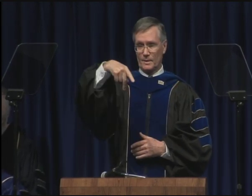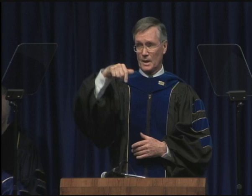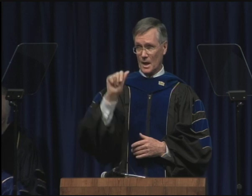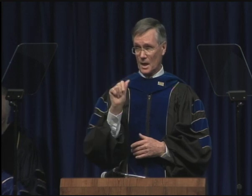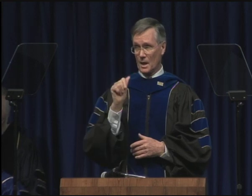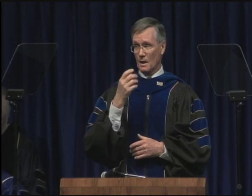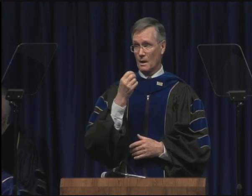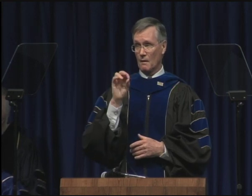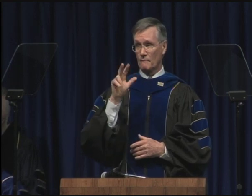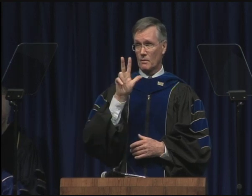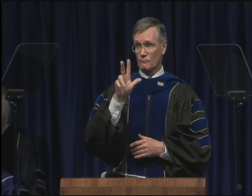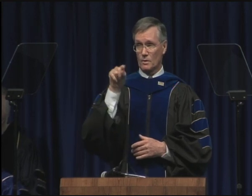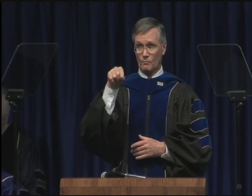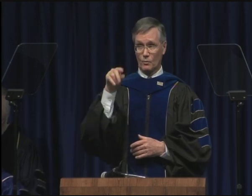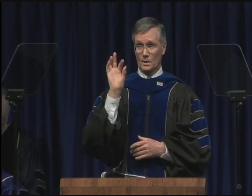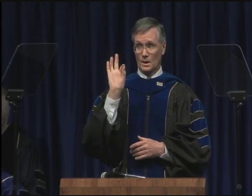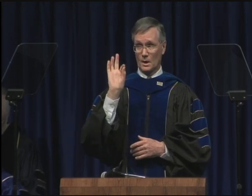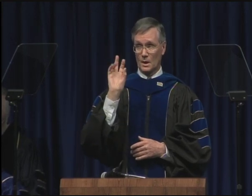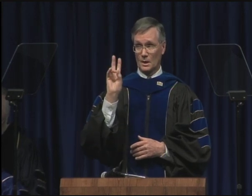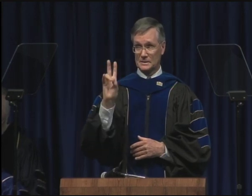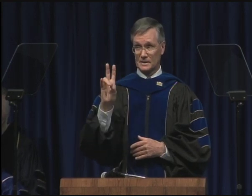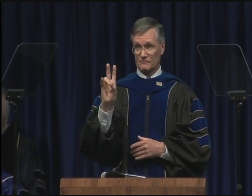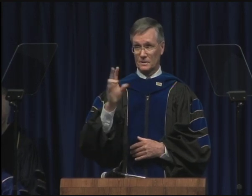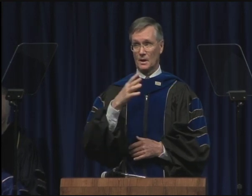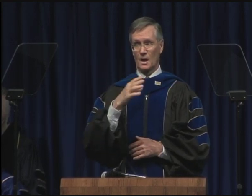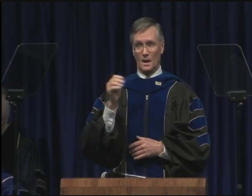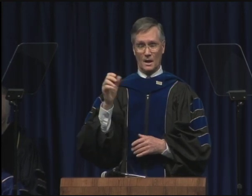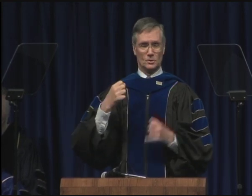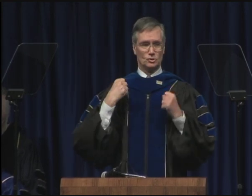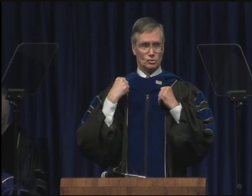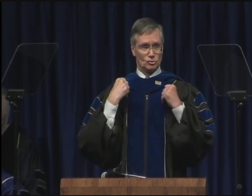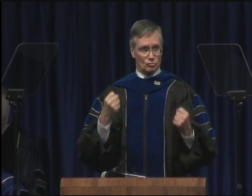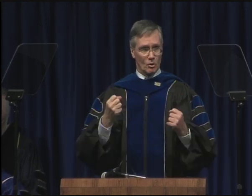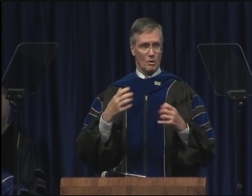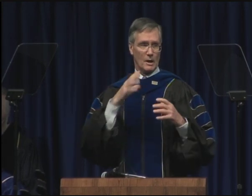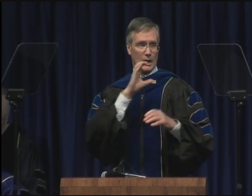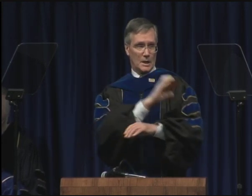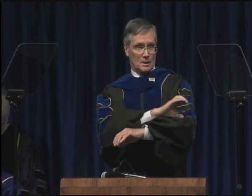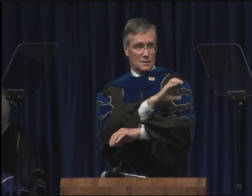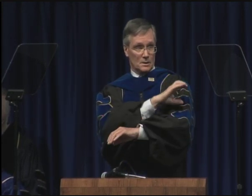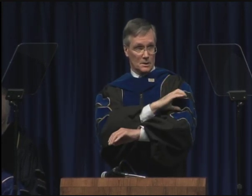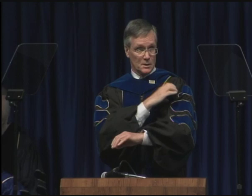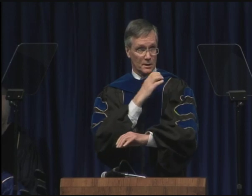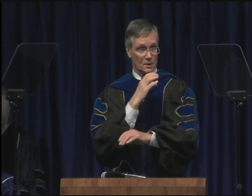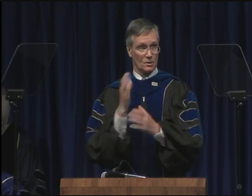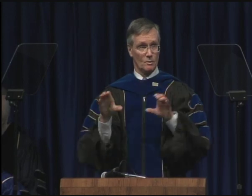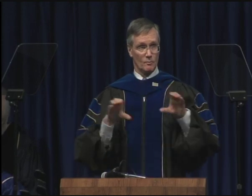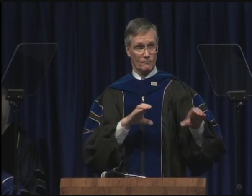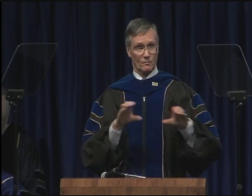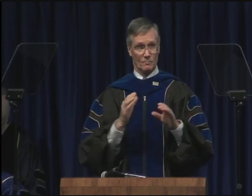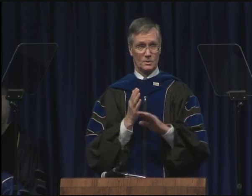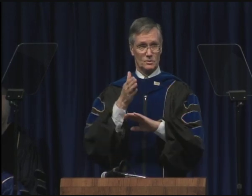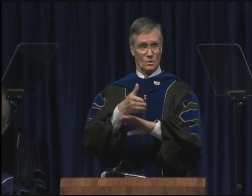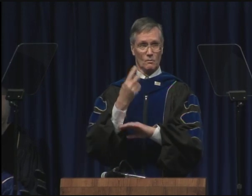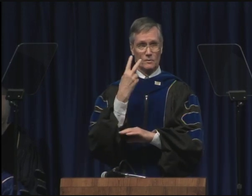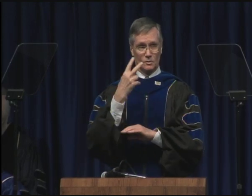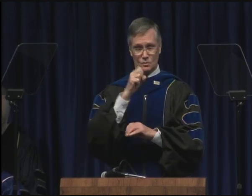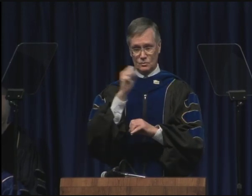a GPA of 3.97 and strong clinical performance over the last